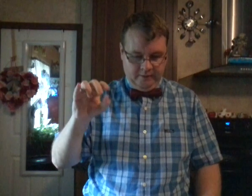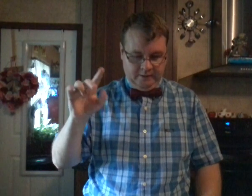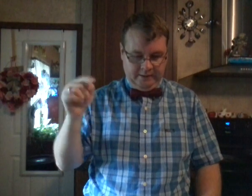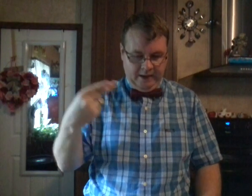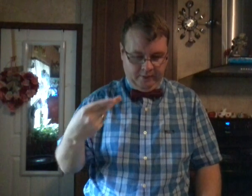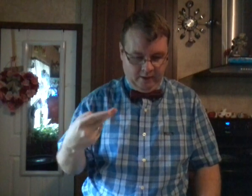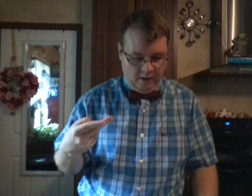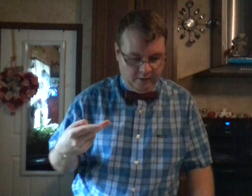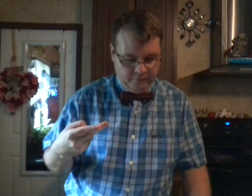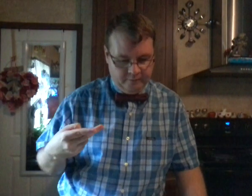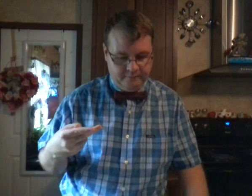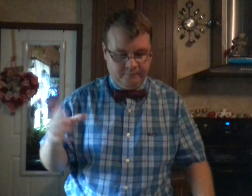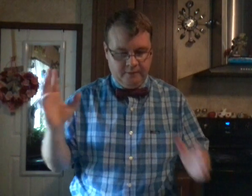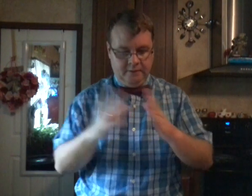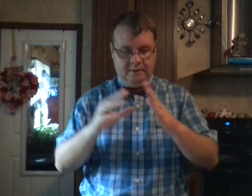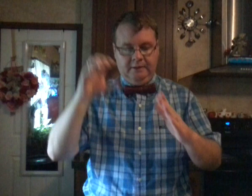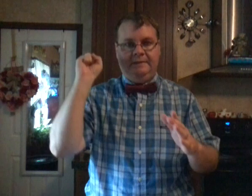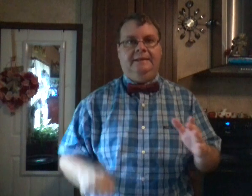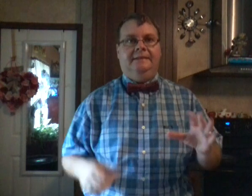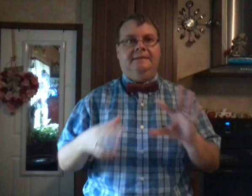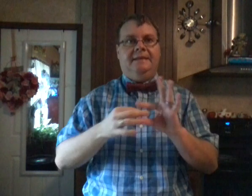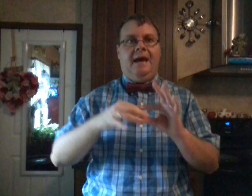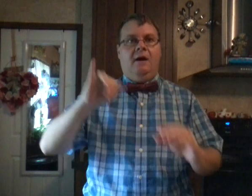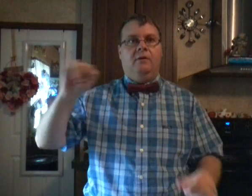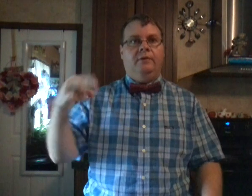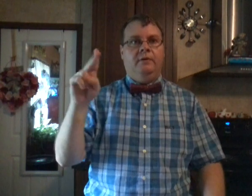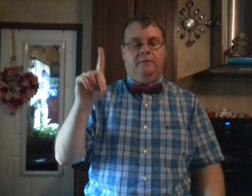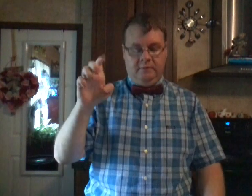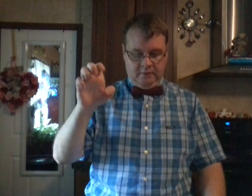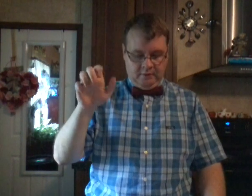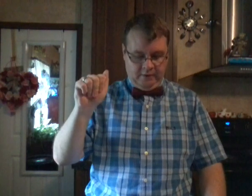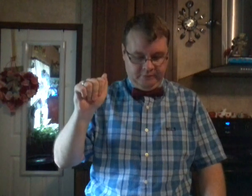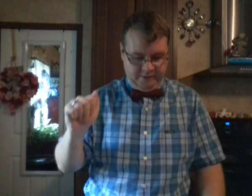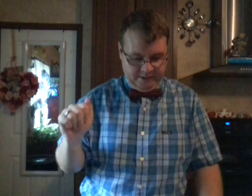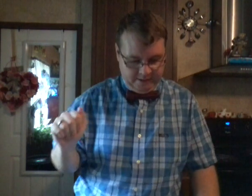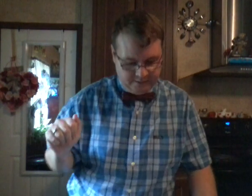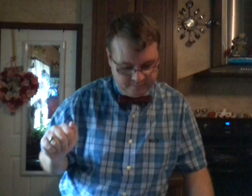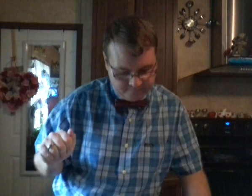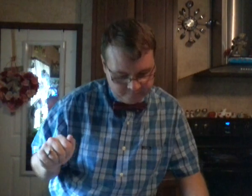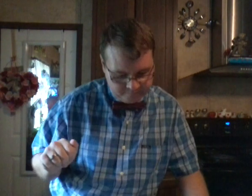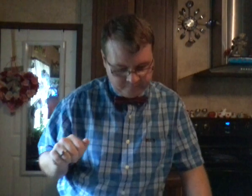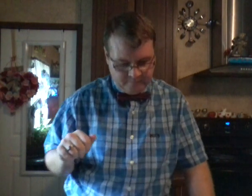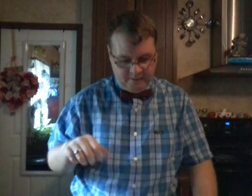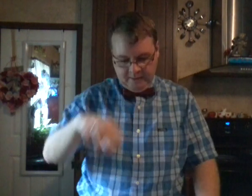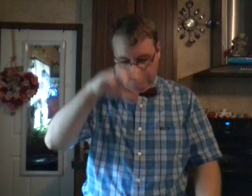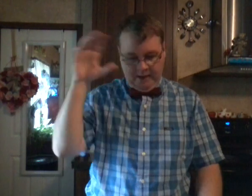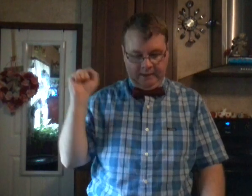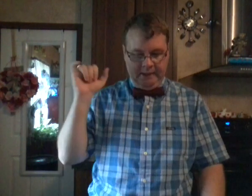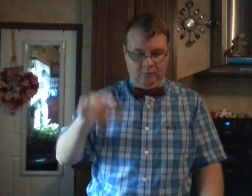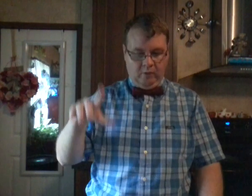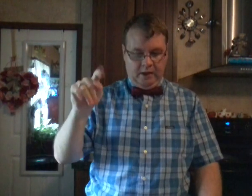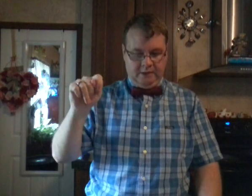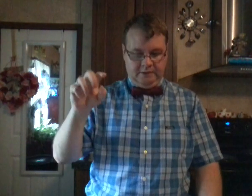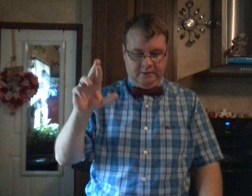Carioth a city south of Judea and he was